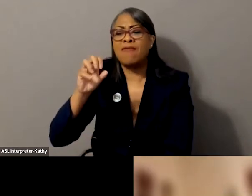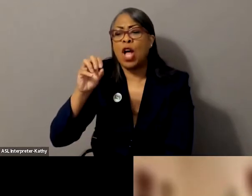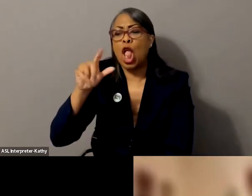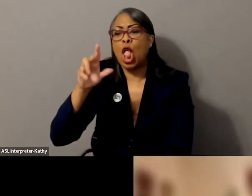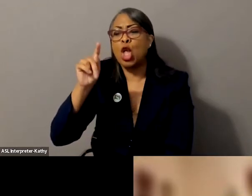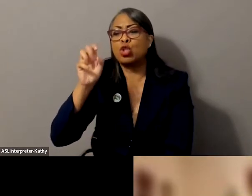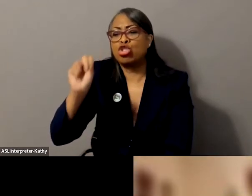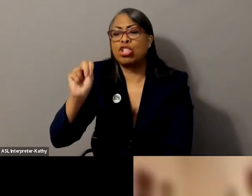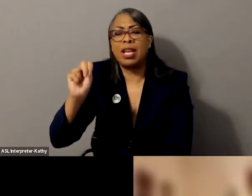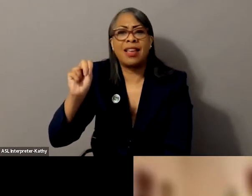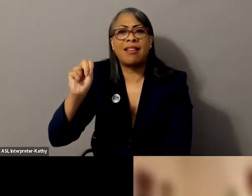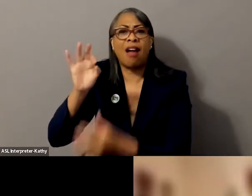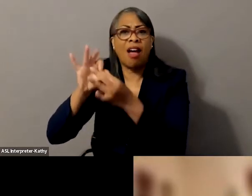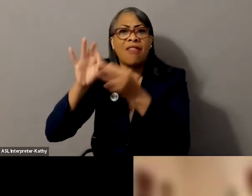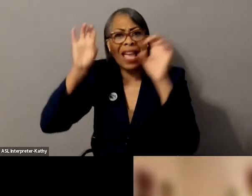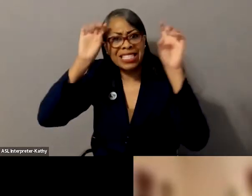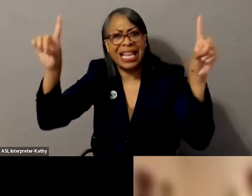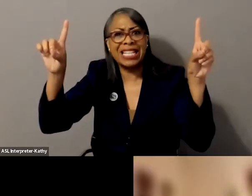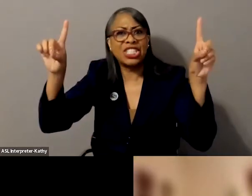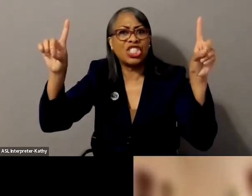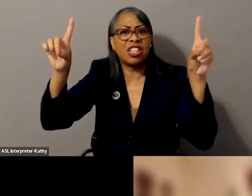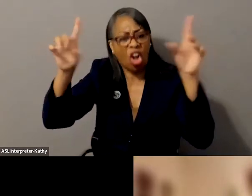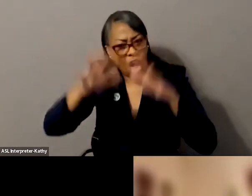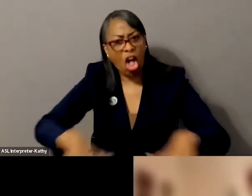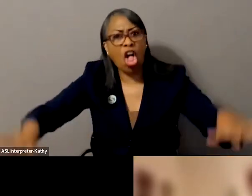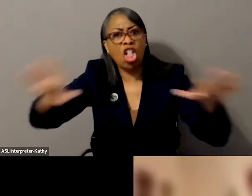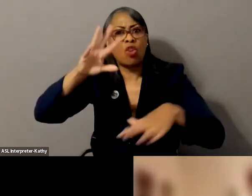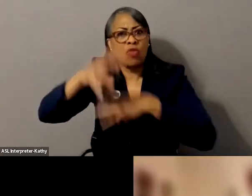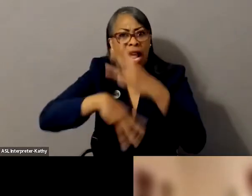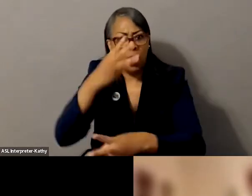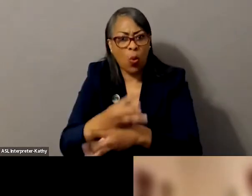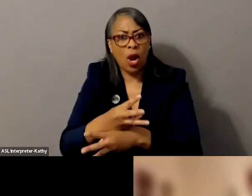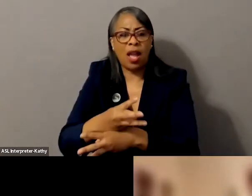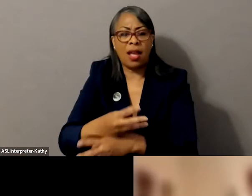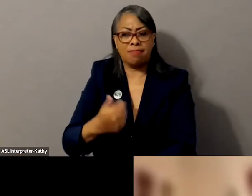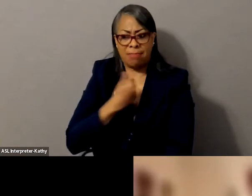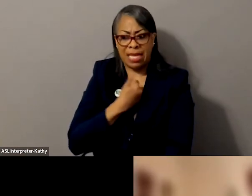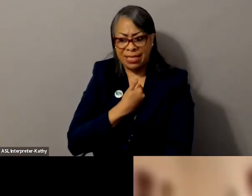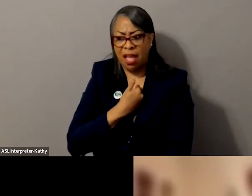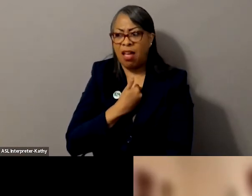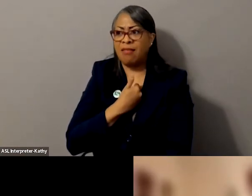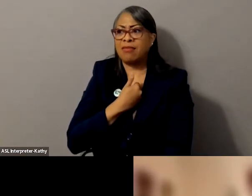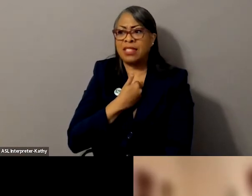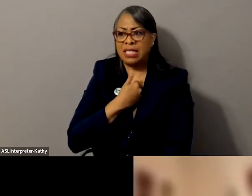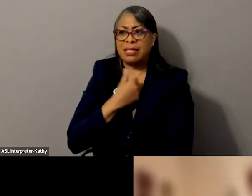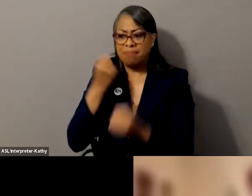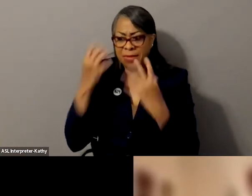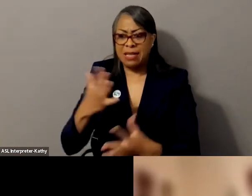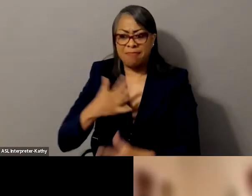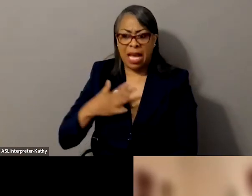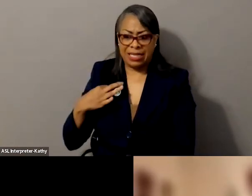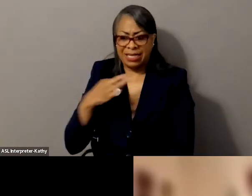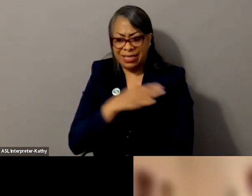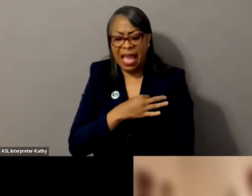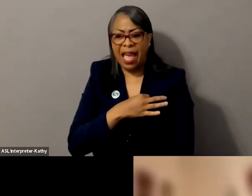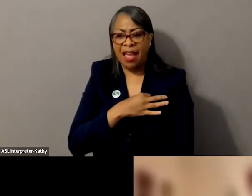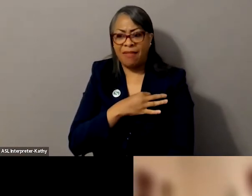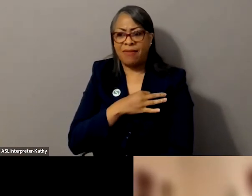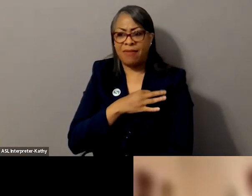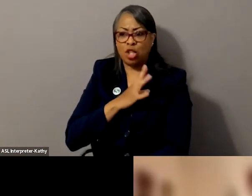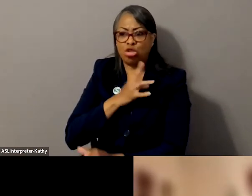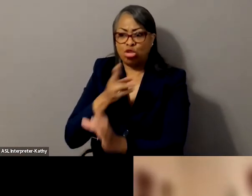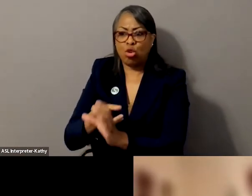chair of the PISA governing board, and many of my staffs serve on the international